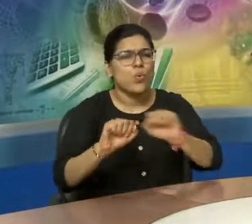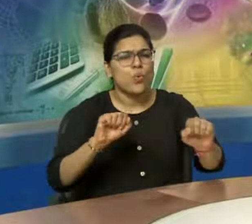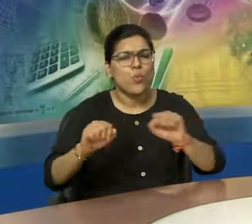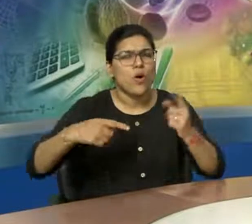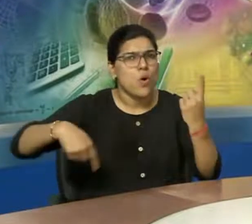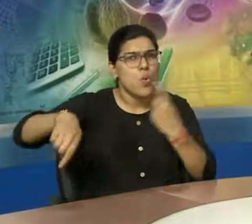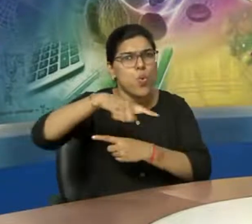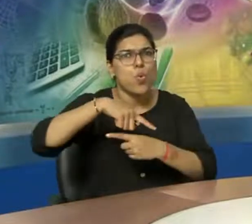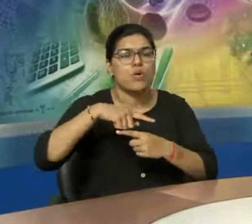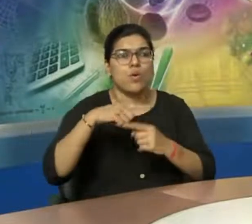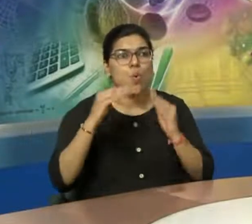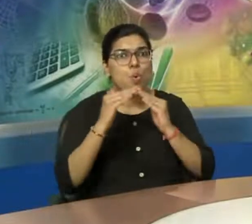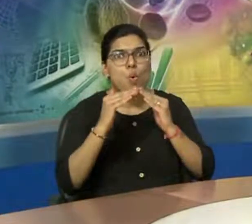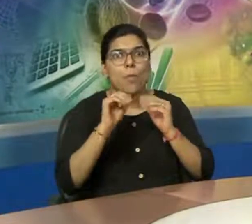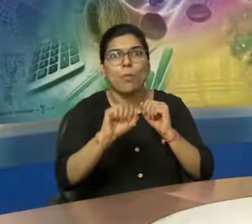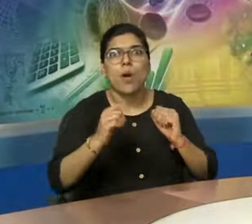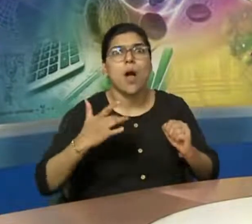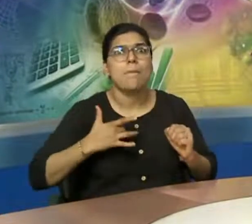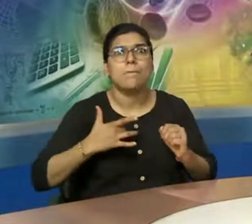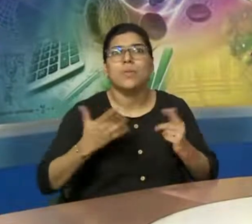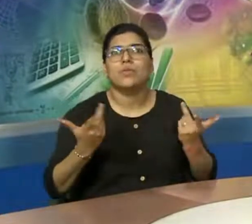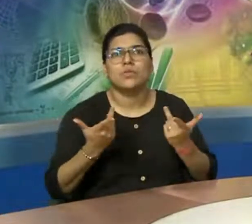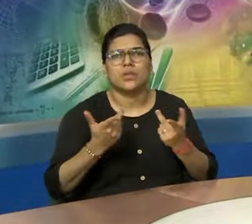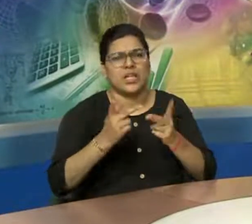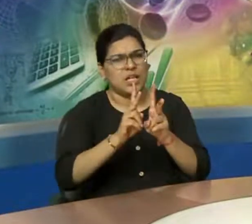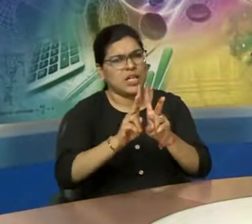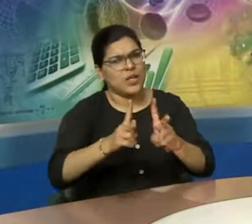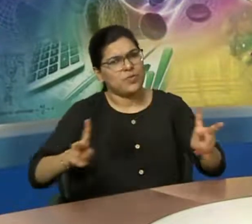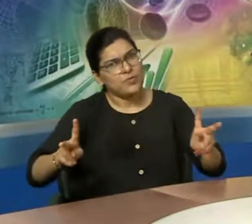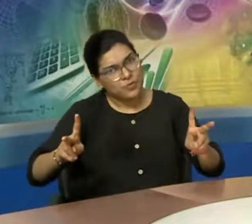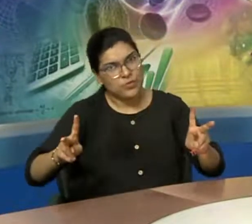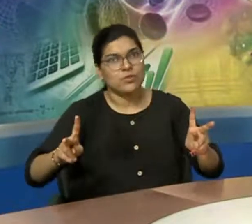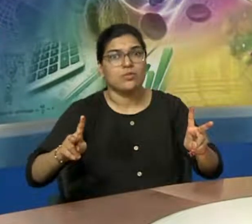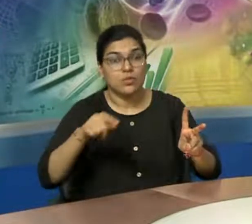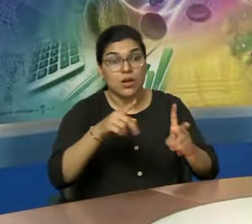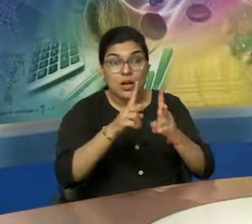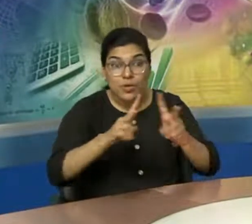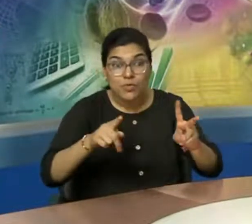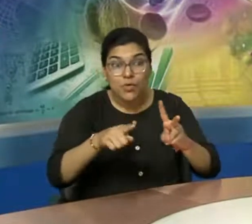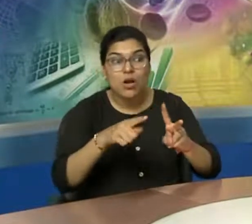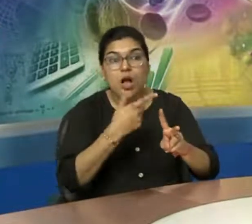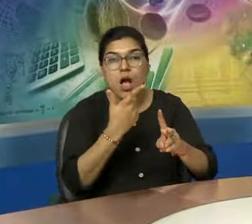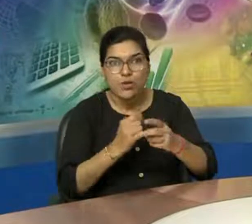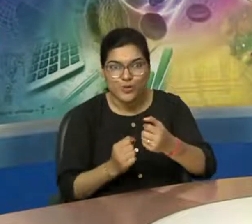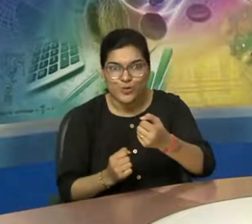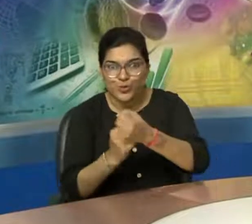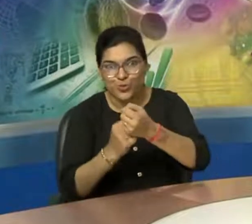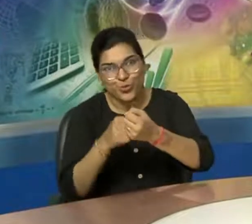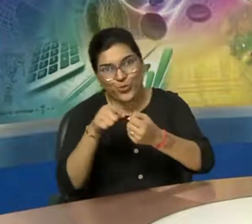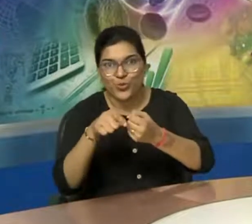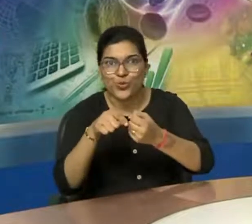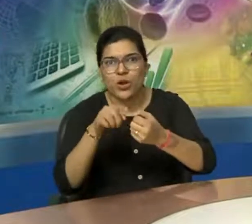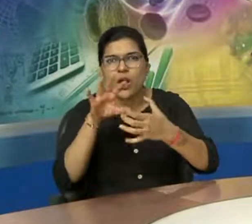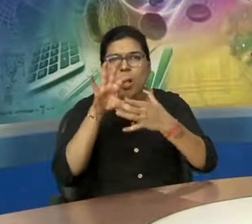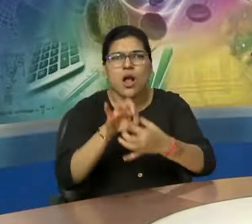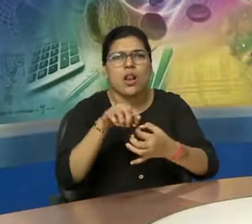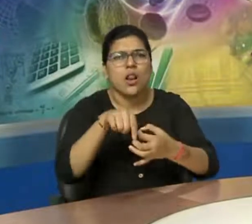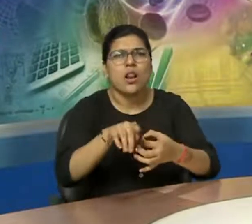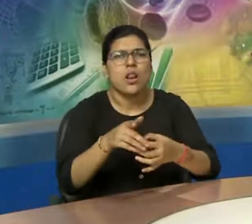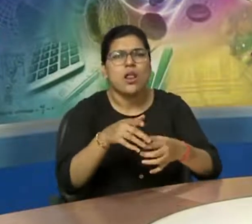This is in continuation of the previous slide. A habitat may support many